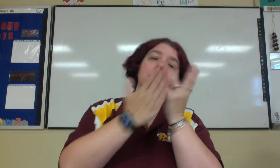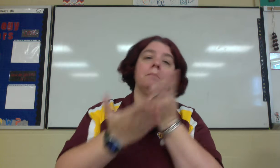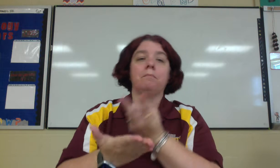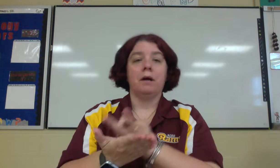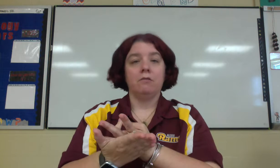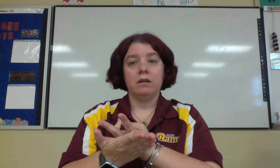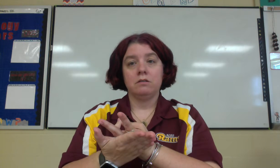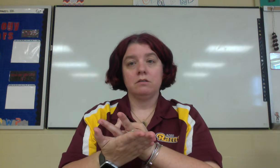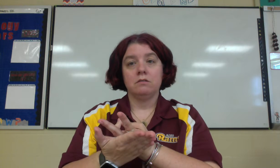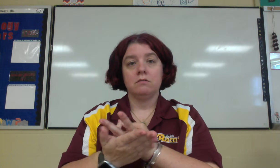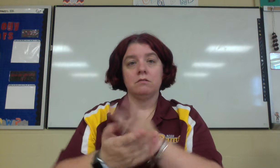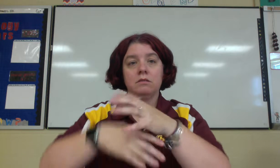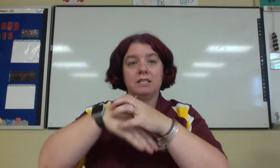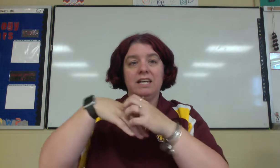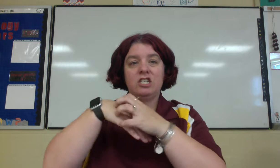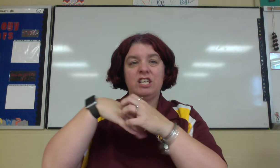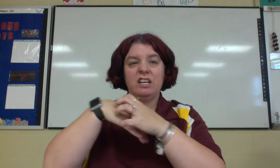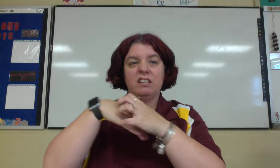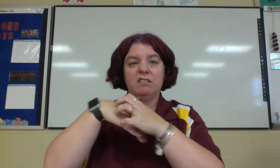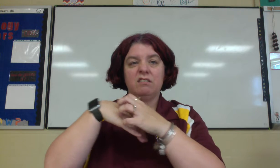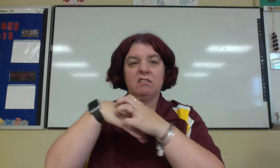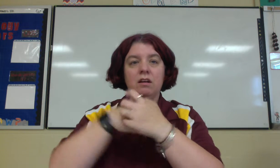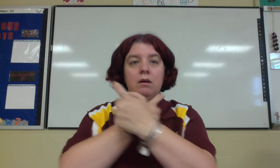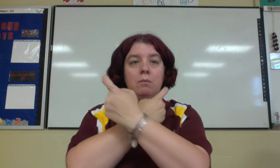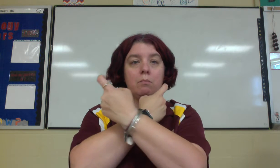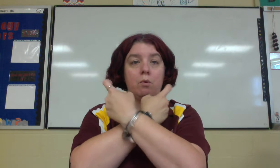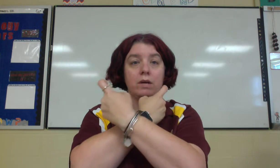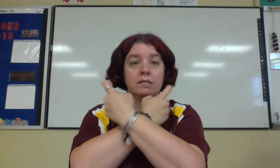bed rest bed itchy poison